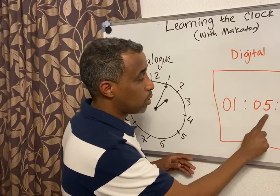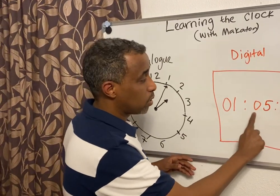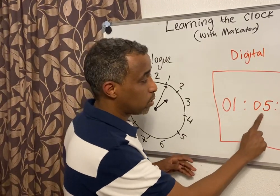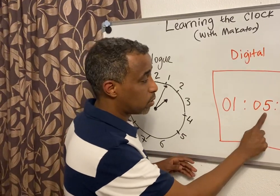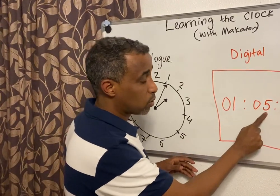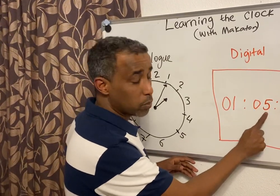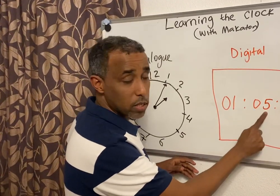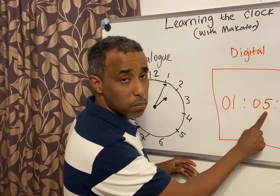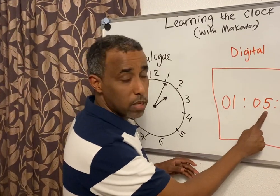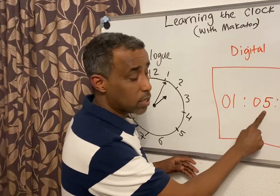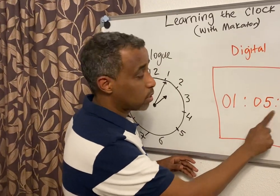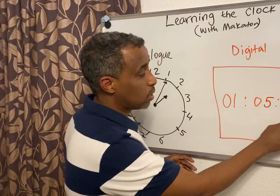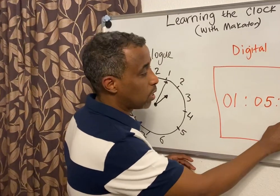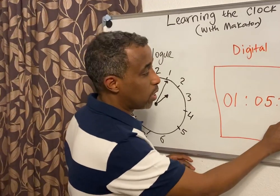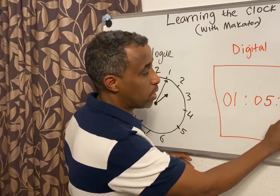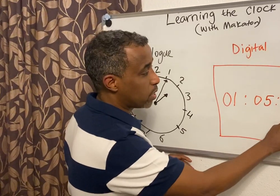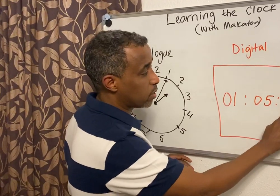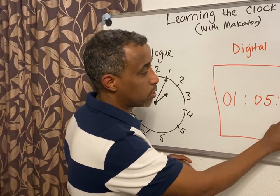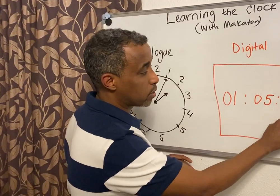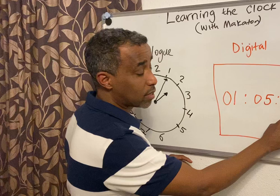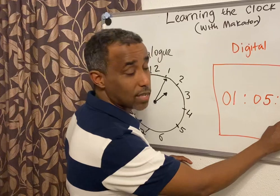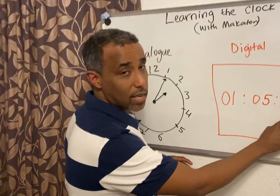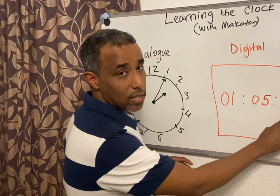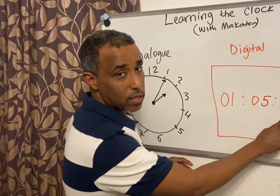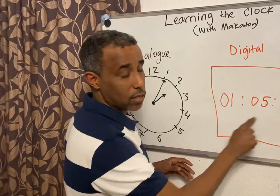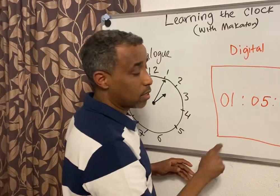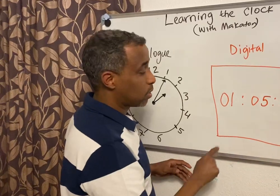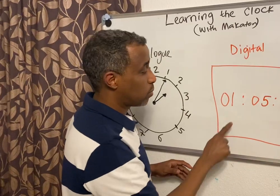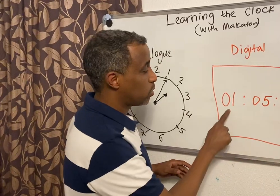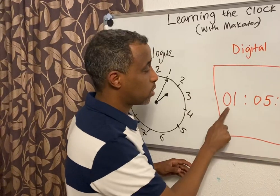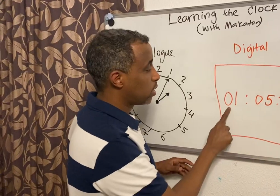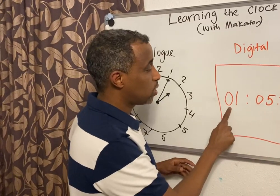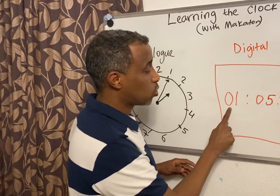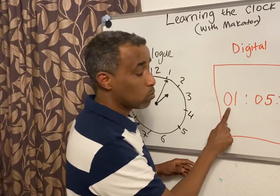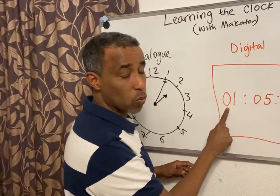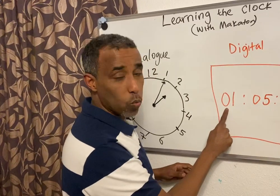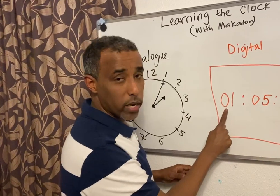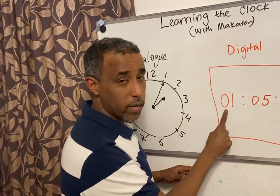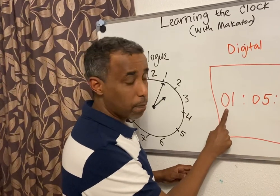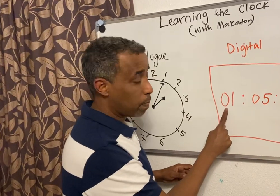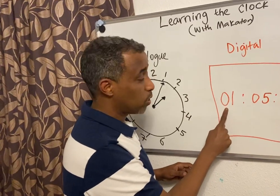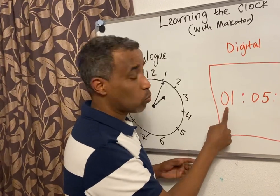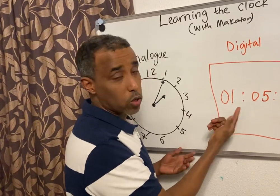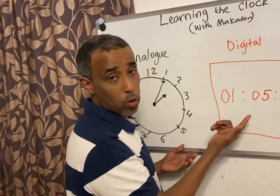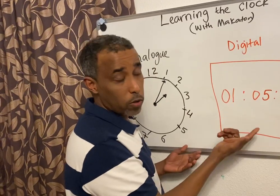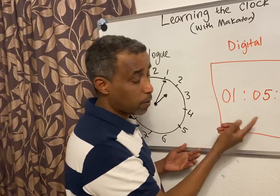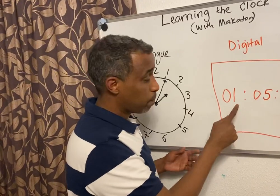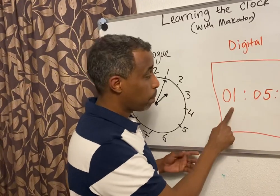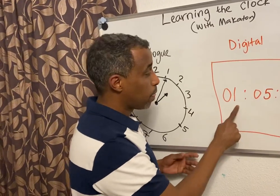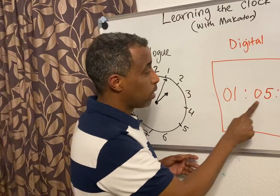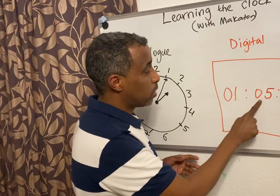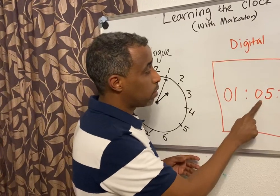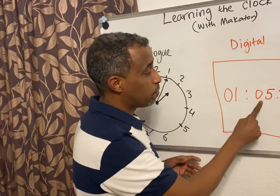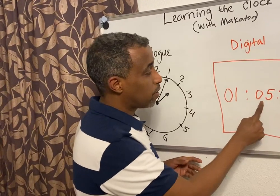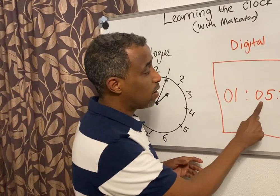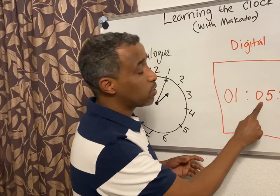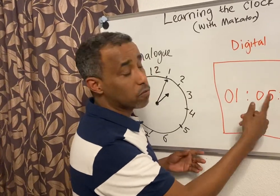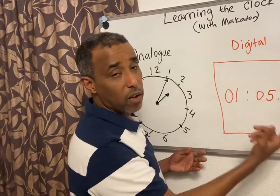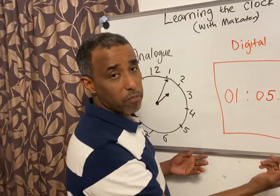and this bit is a minute, and here is the seconds. That means here it shows a 1, it's 1 o'clock, and 5, it's